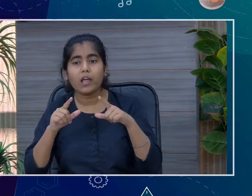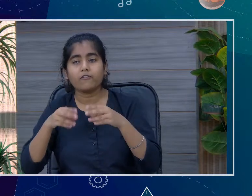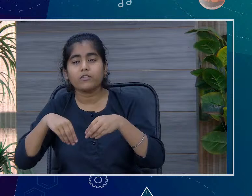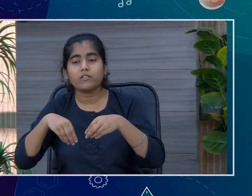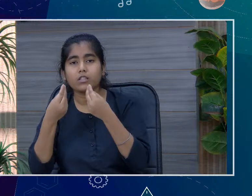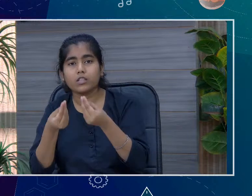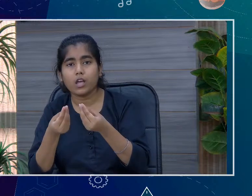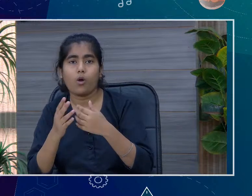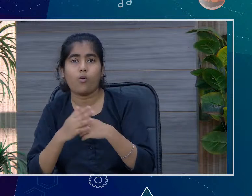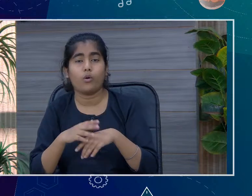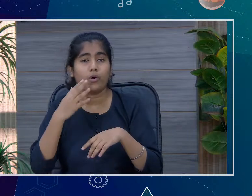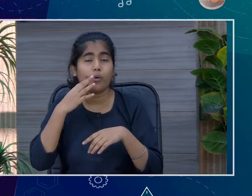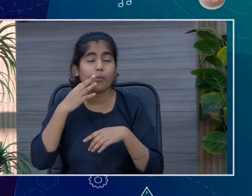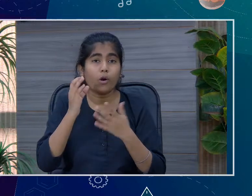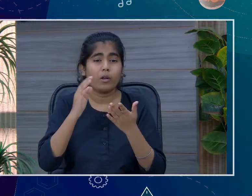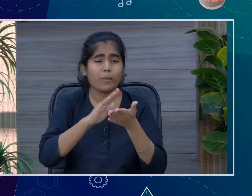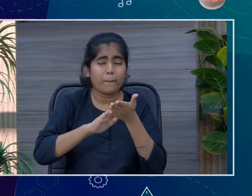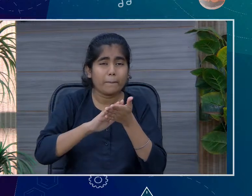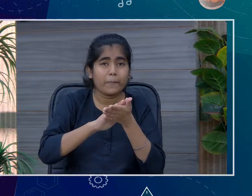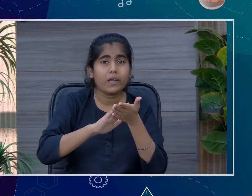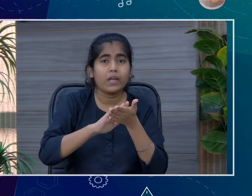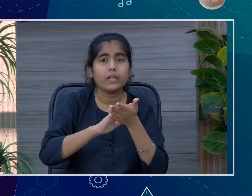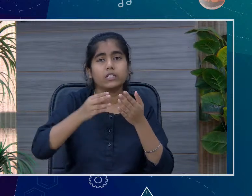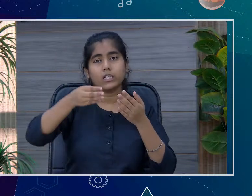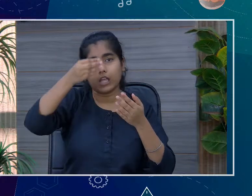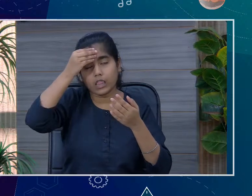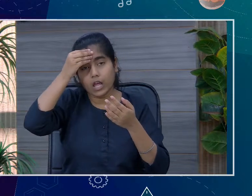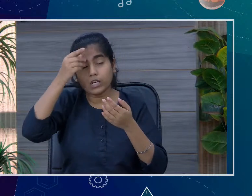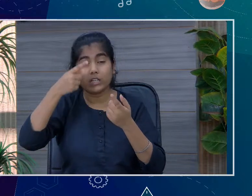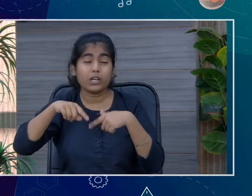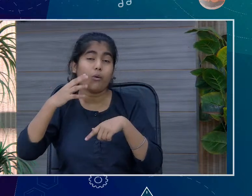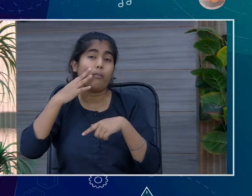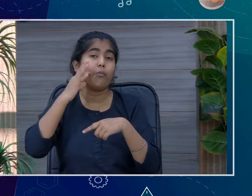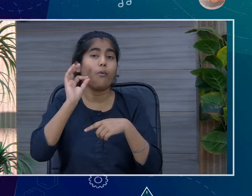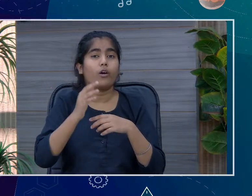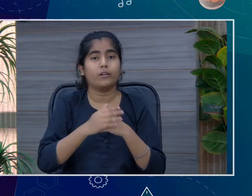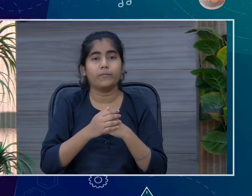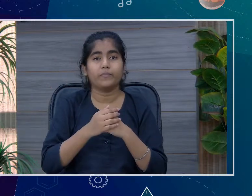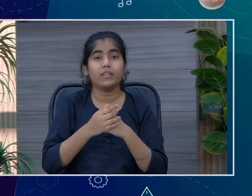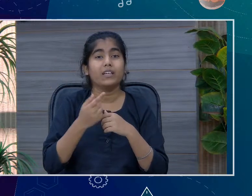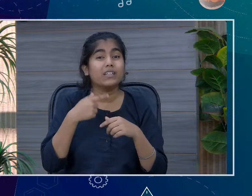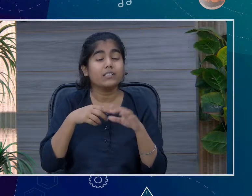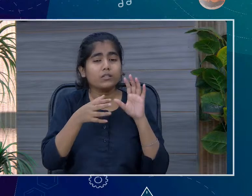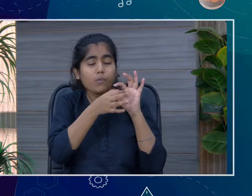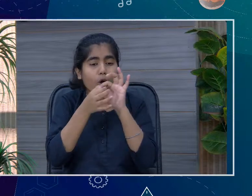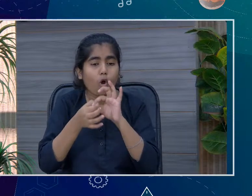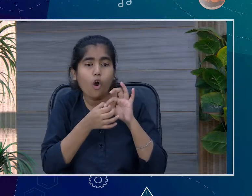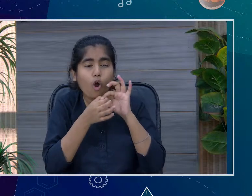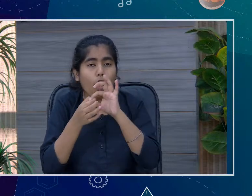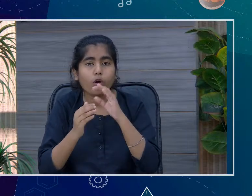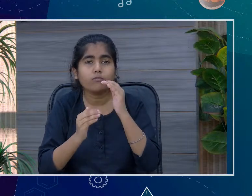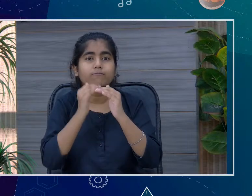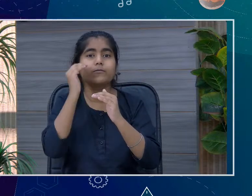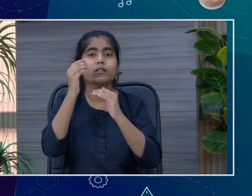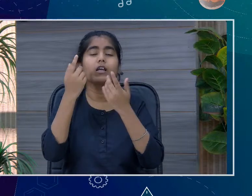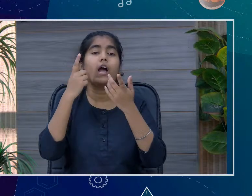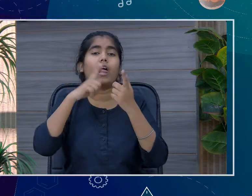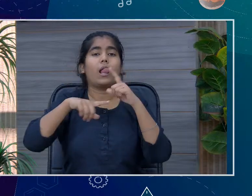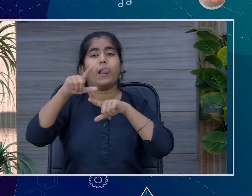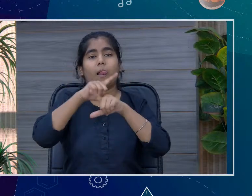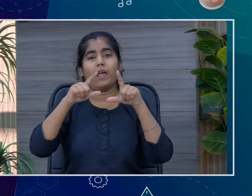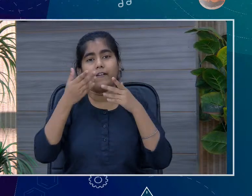critical years of foundation of learning is so important that language is accessible. And that language,